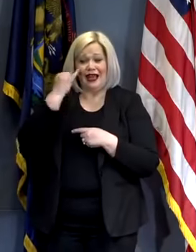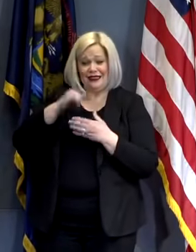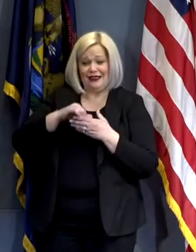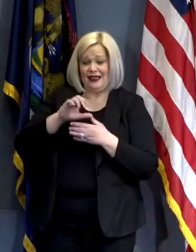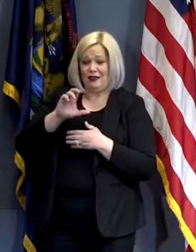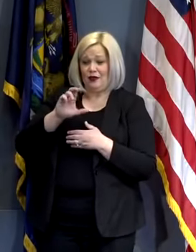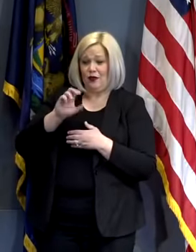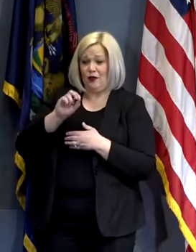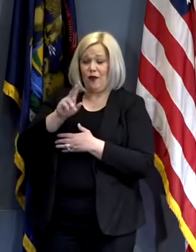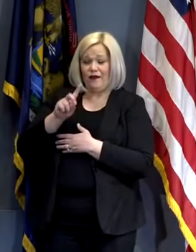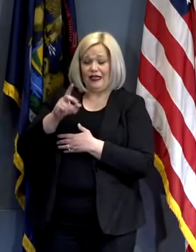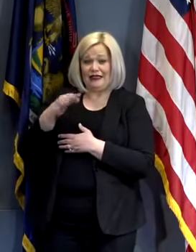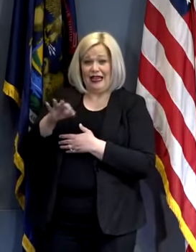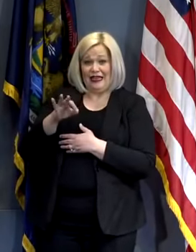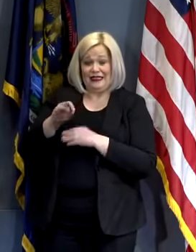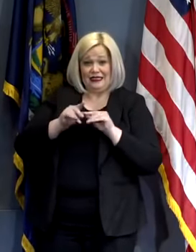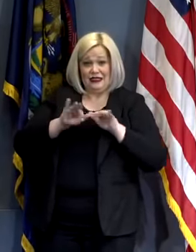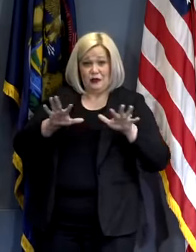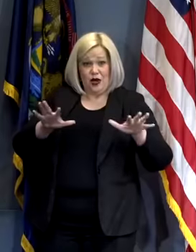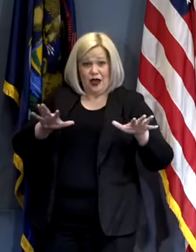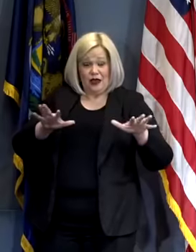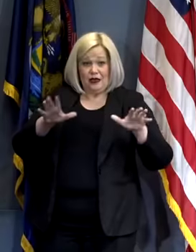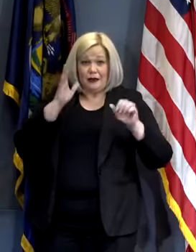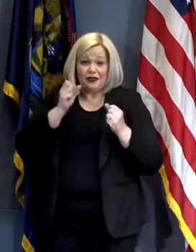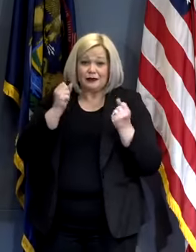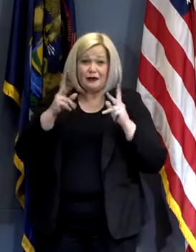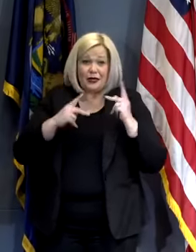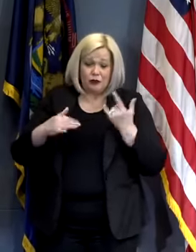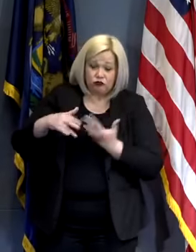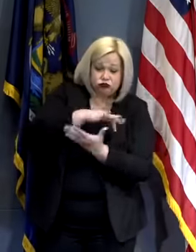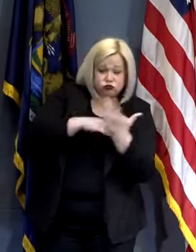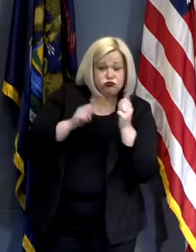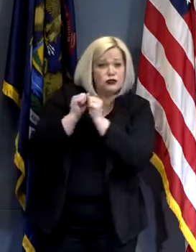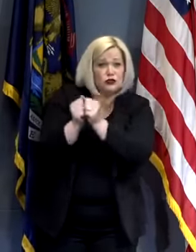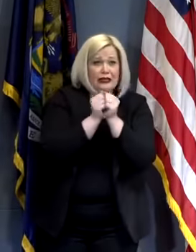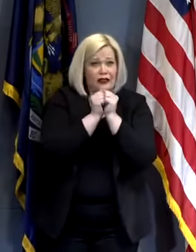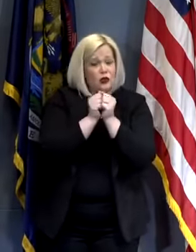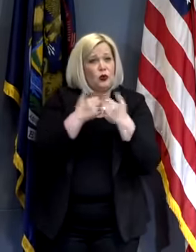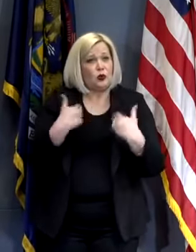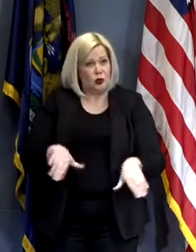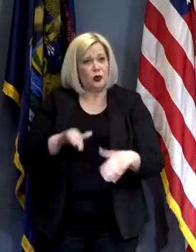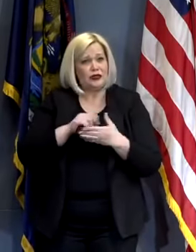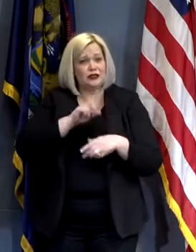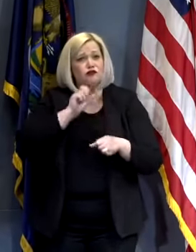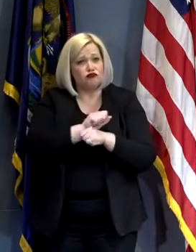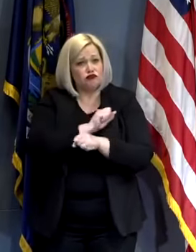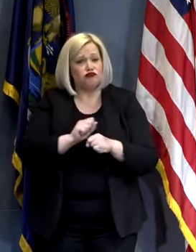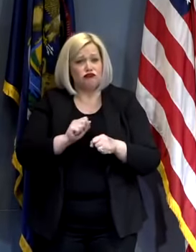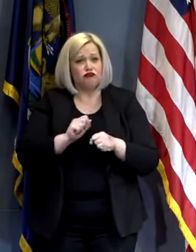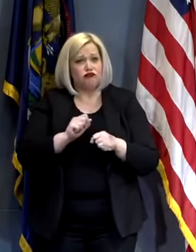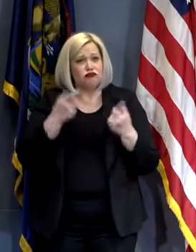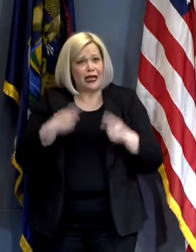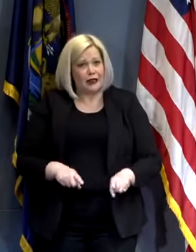because of a big gathering like that is real. It's a concern. And while I respect people's right to